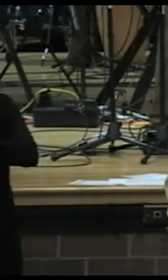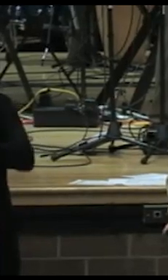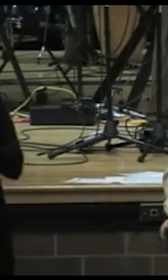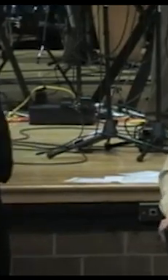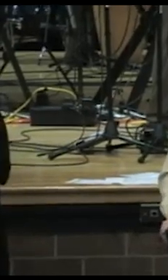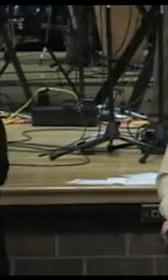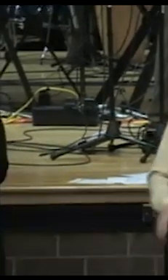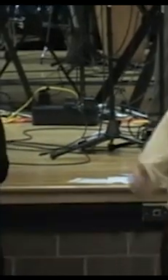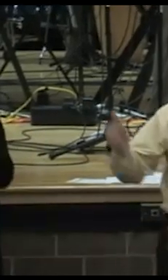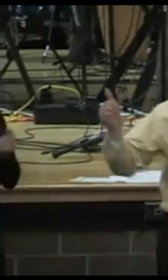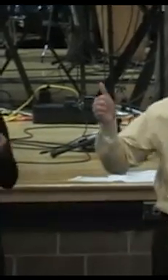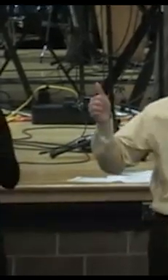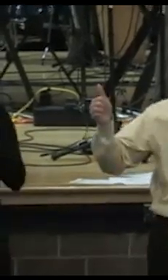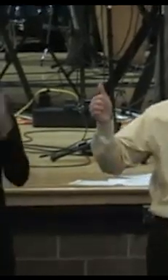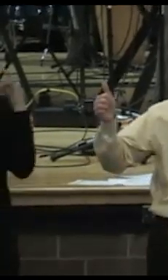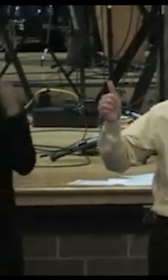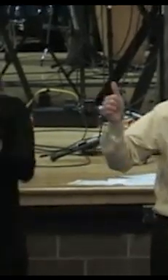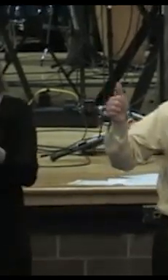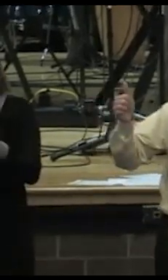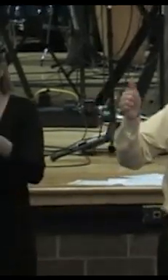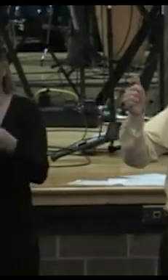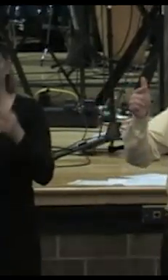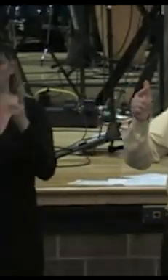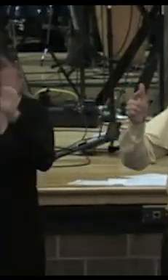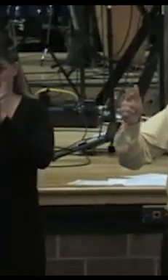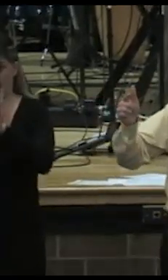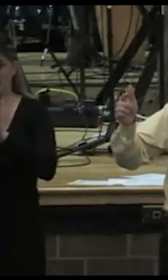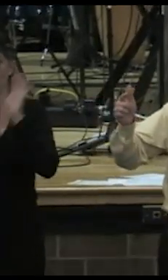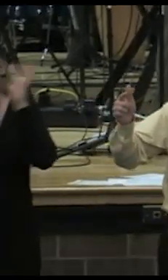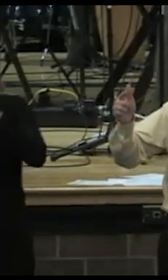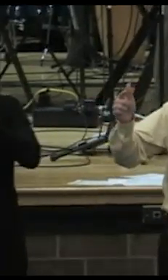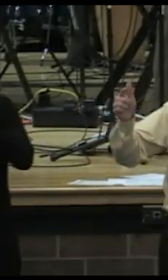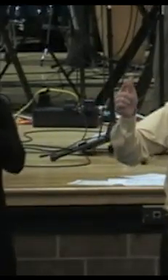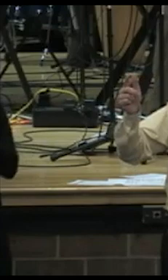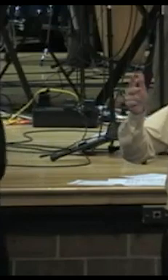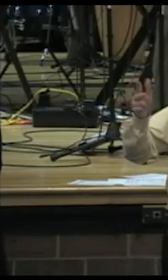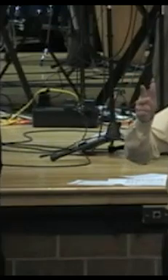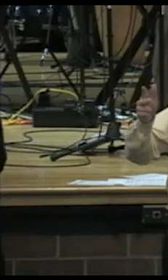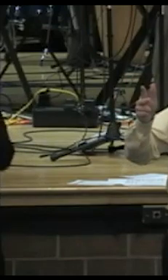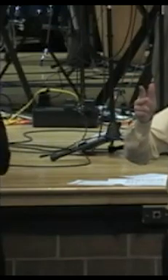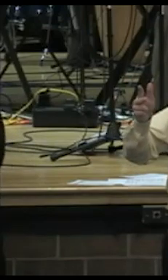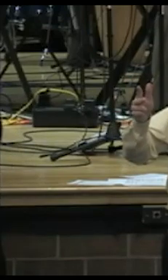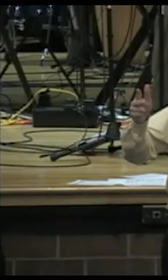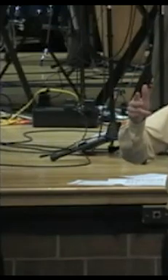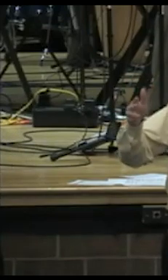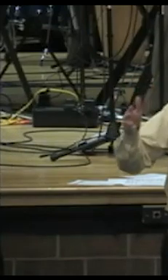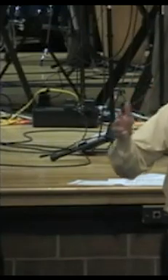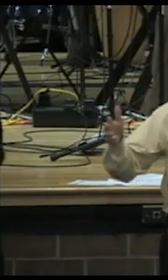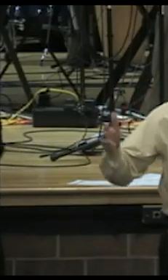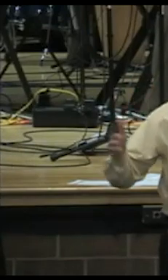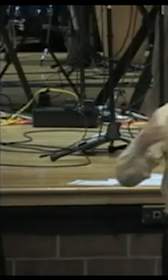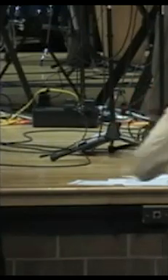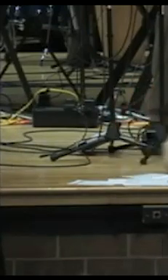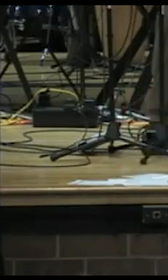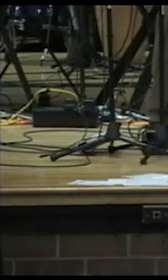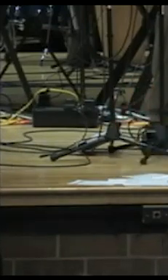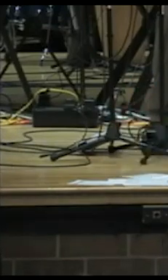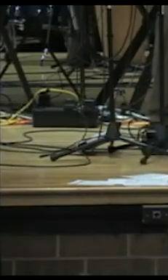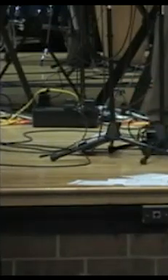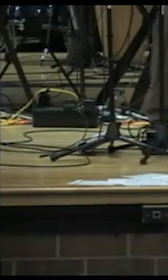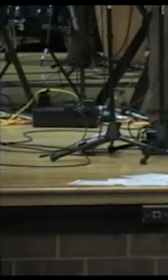Amen. Say it with me, unity plus prayer plus purpose equals